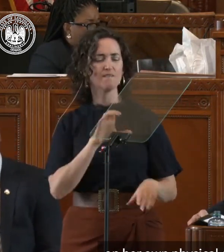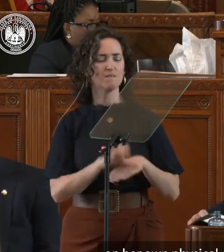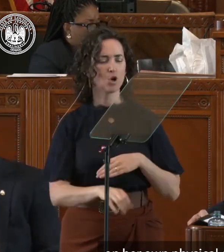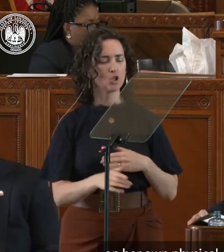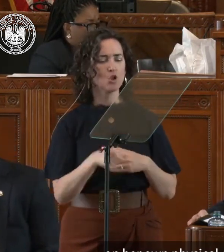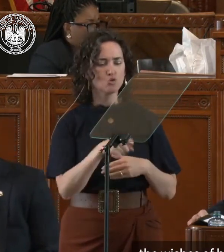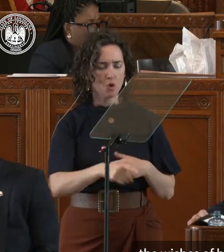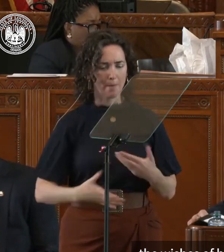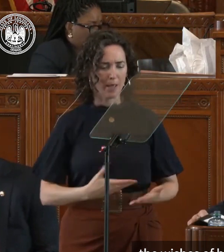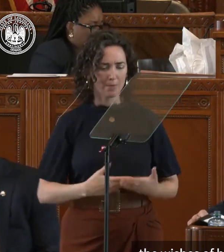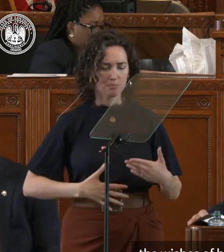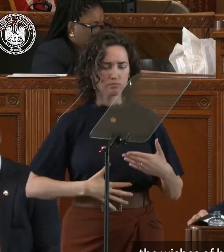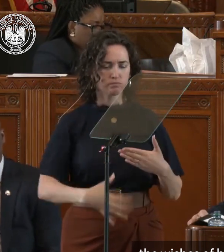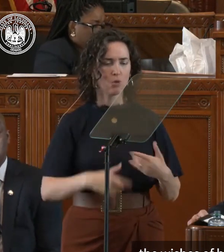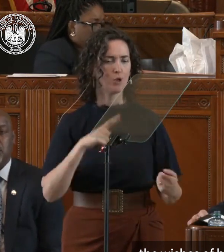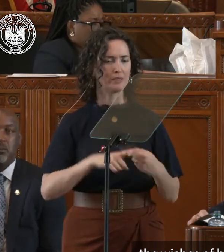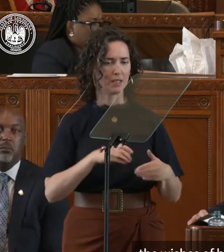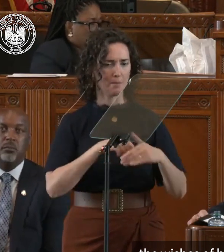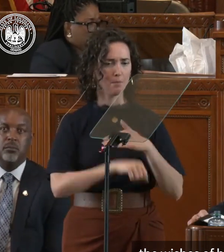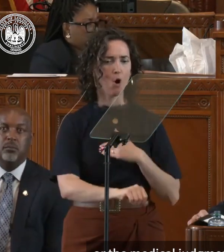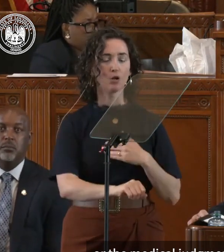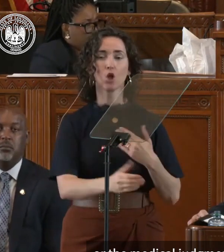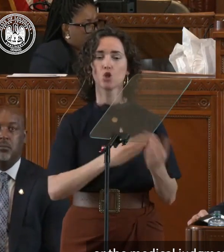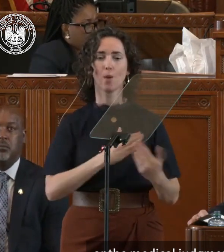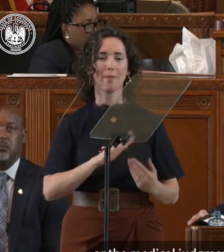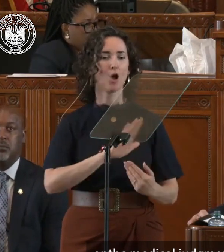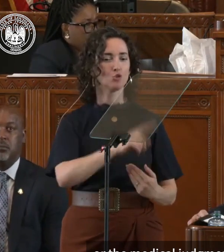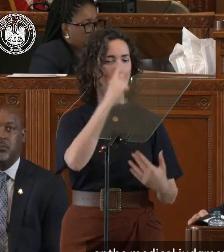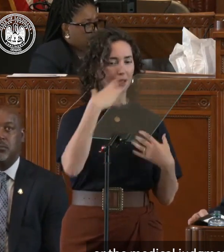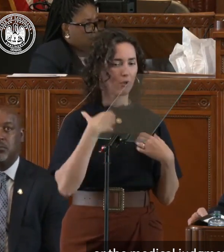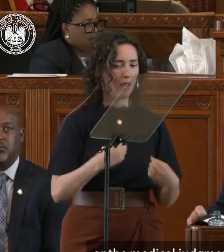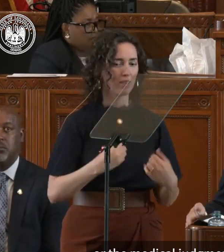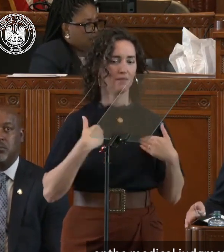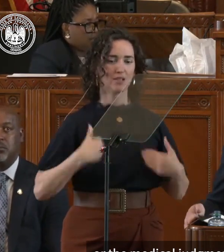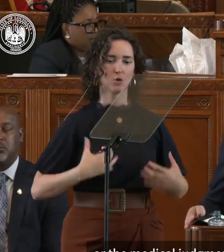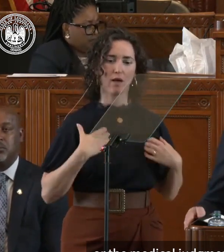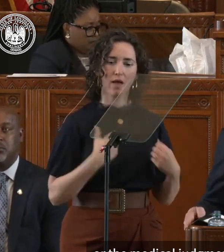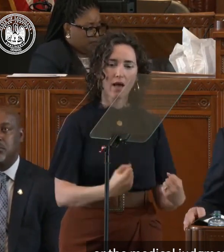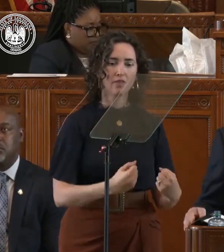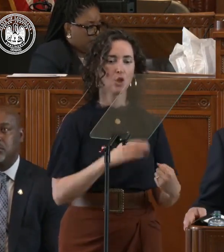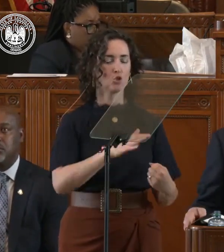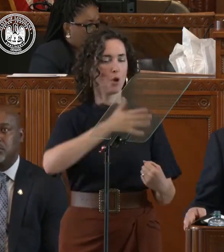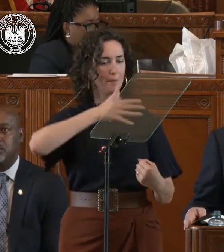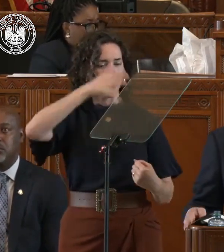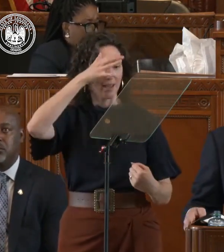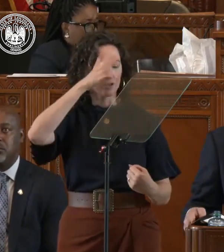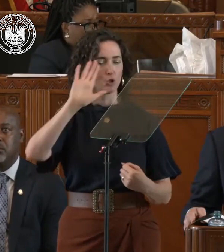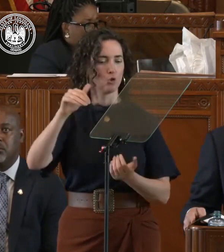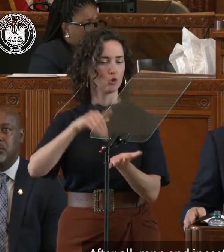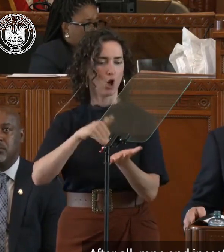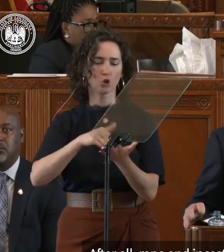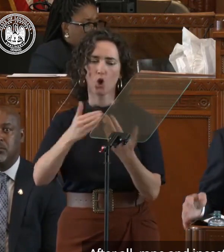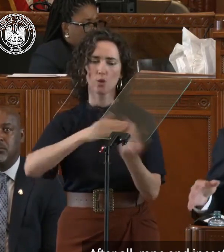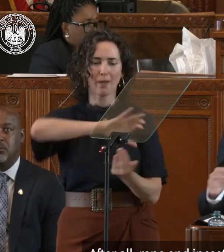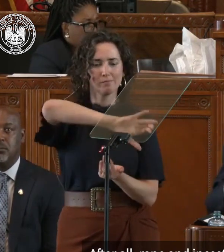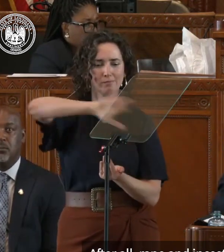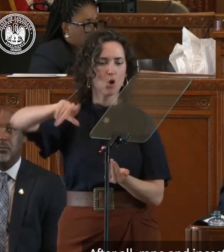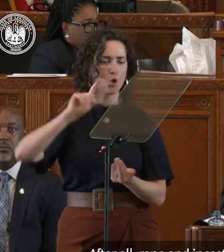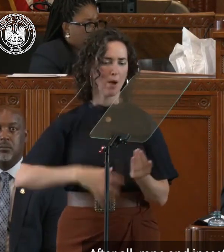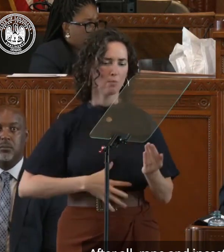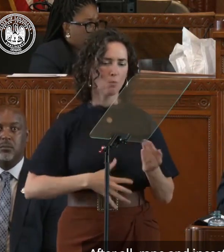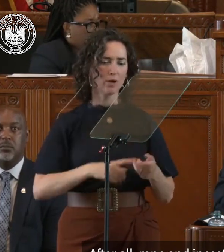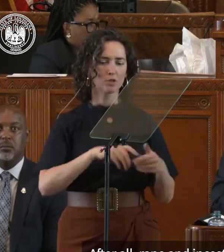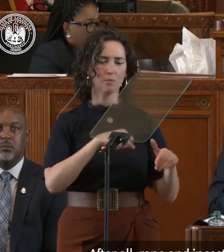mental health, the wishes of her parents, or the medical judgment of her physician. After all, rape